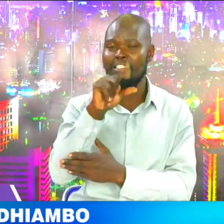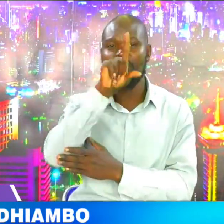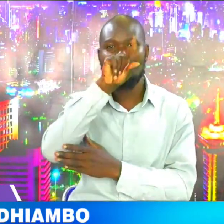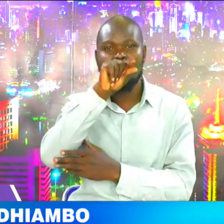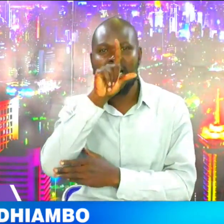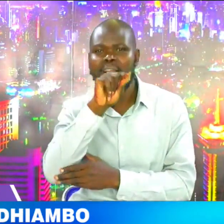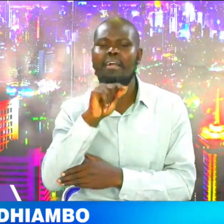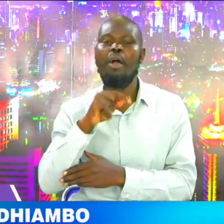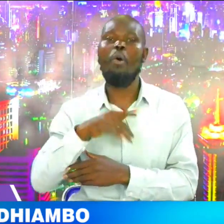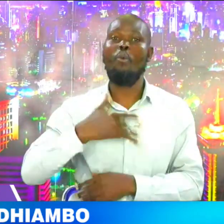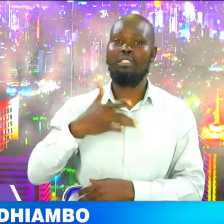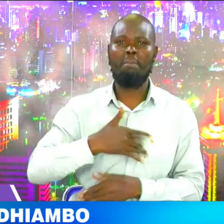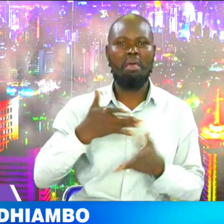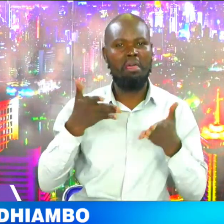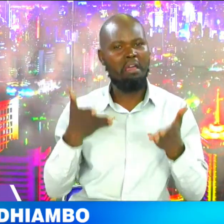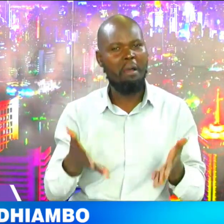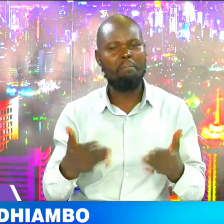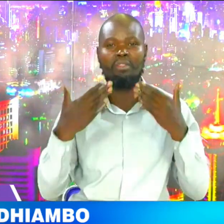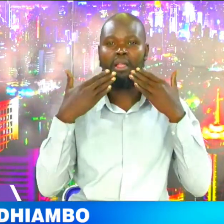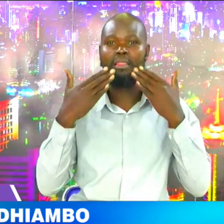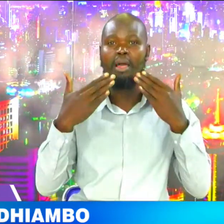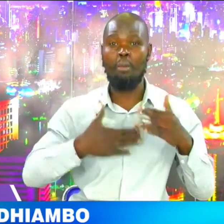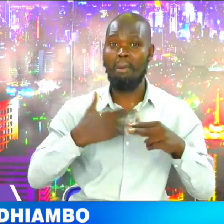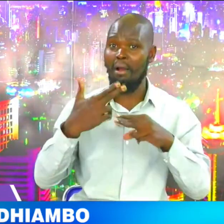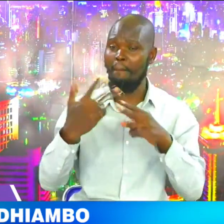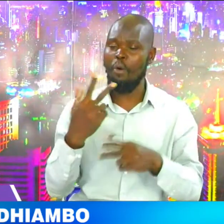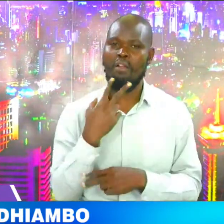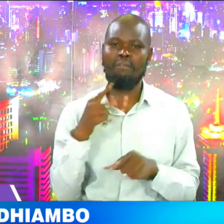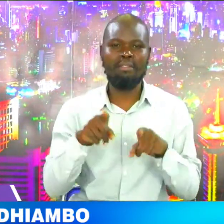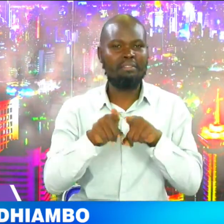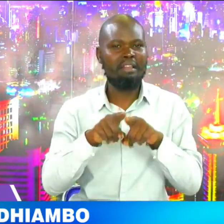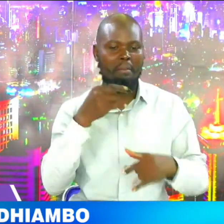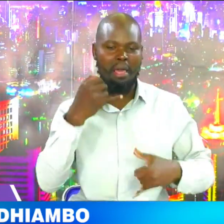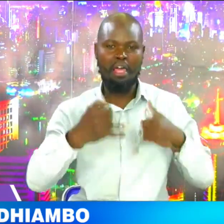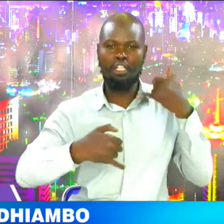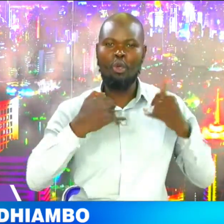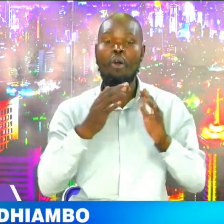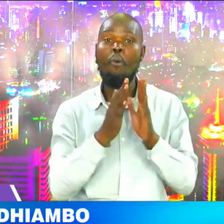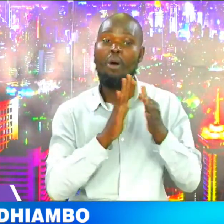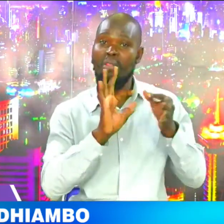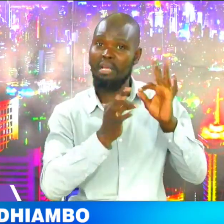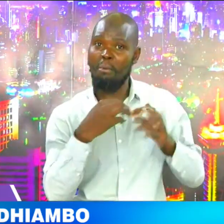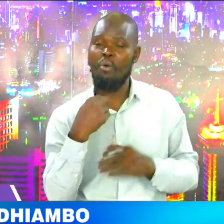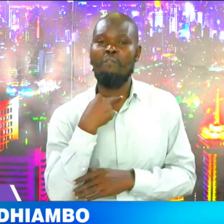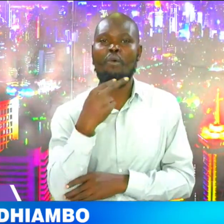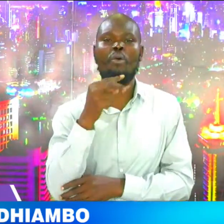our social media platform, Facebook, Instagram, and Twitter. You have been with me, Elvis Odhiambo,